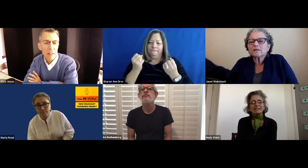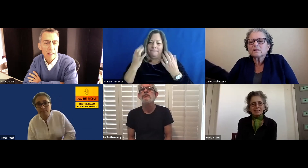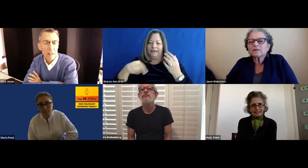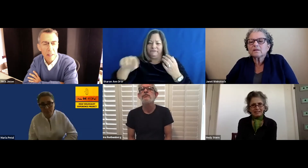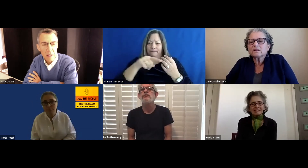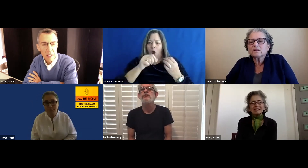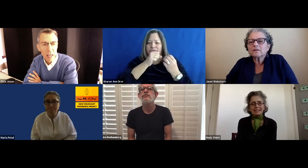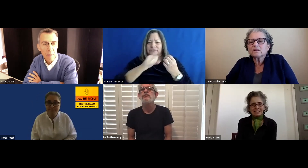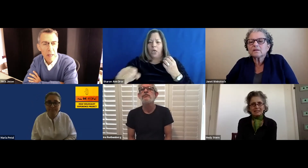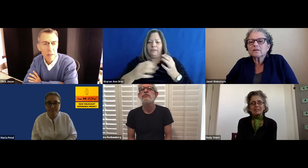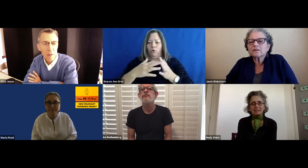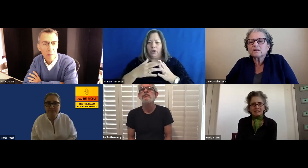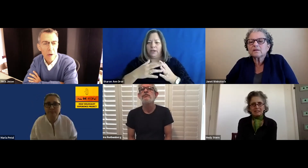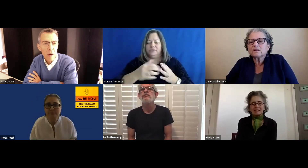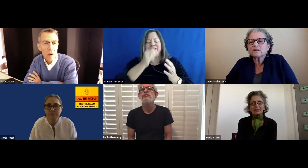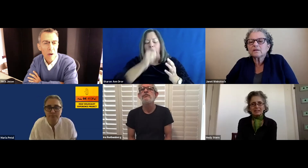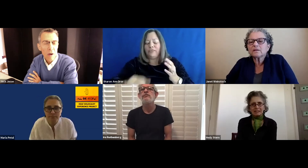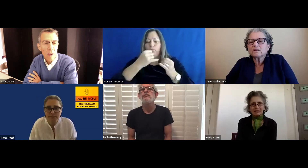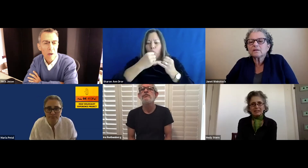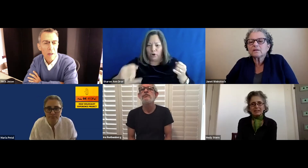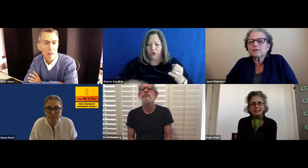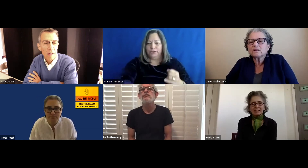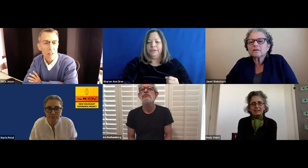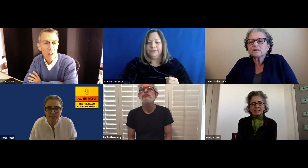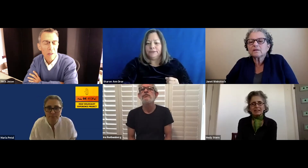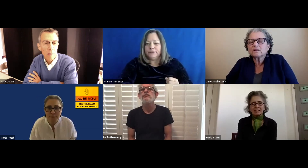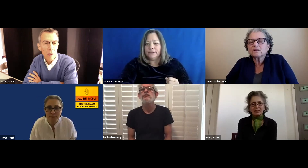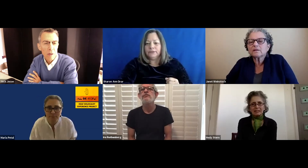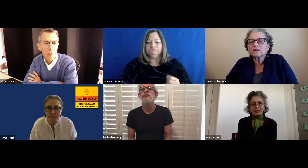this today. Many of them are south of the border.